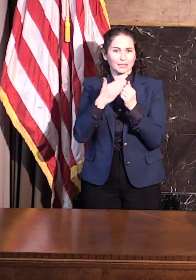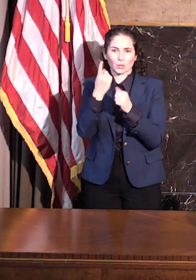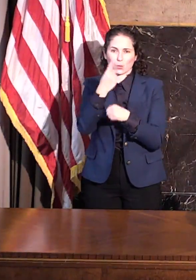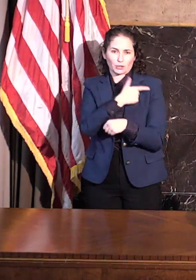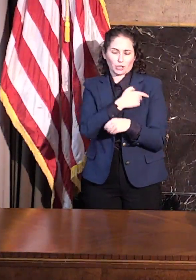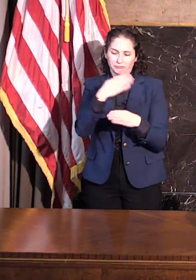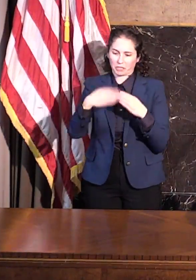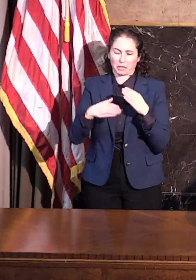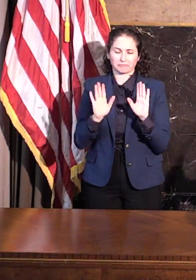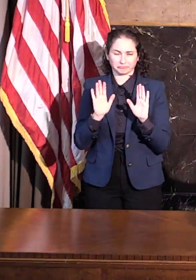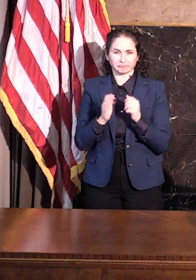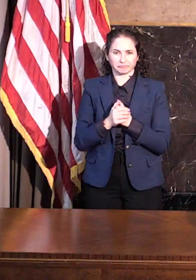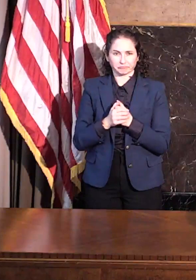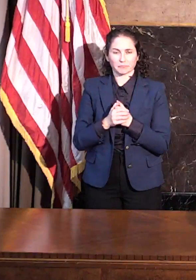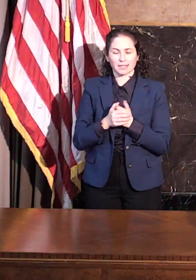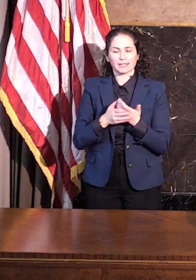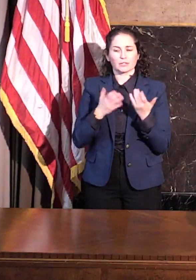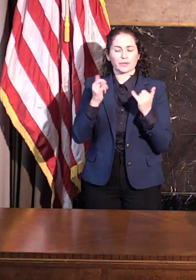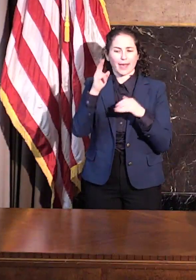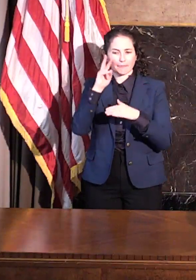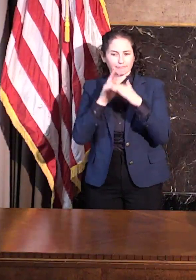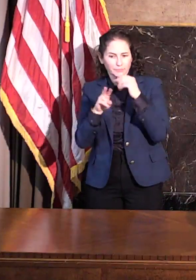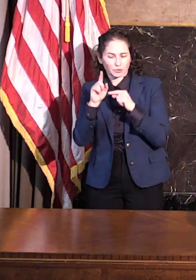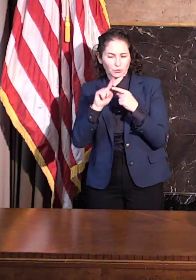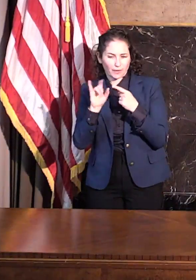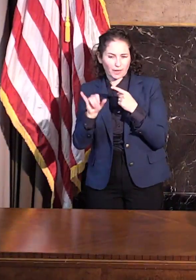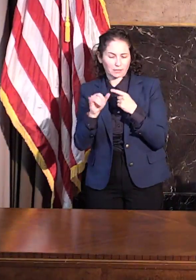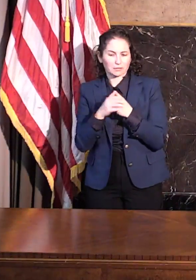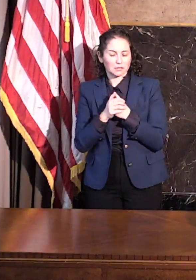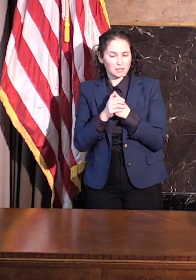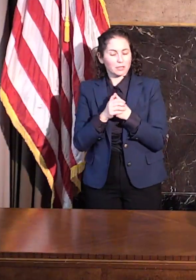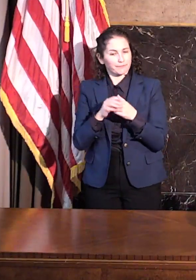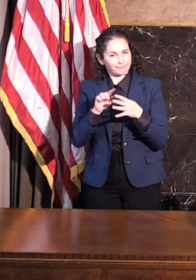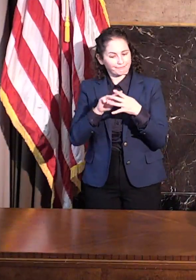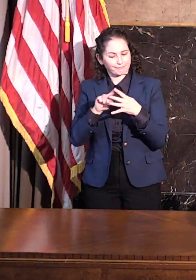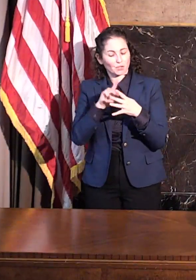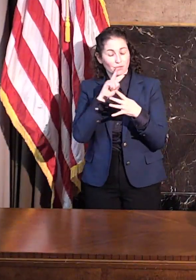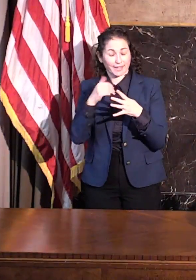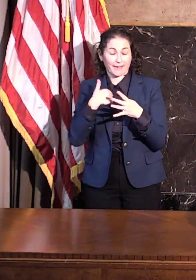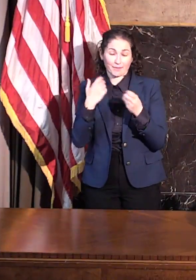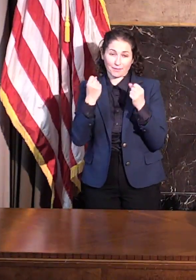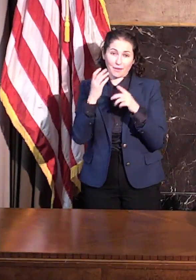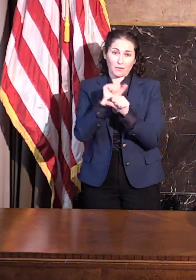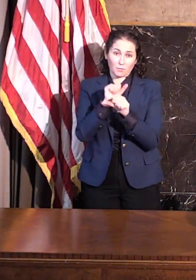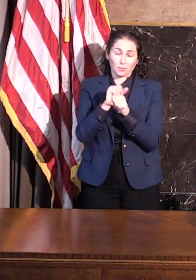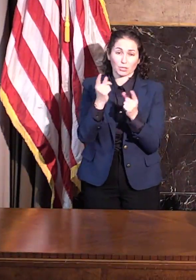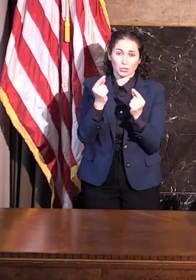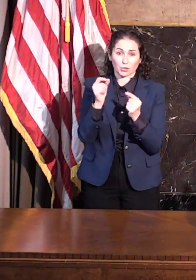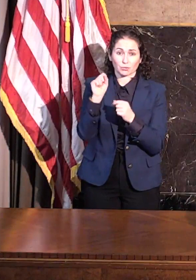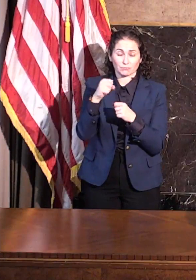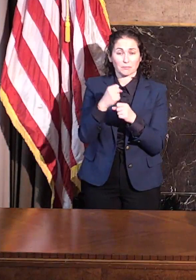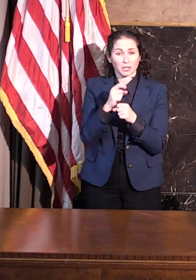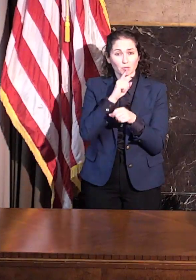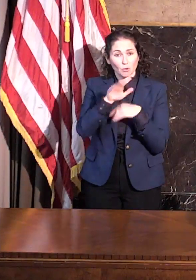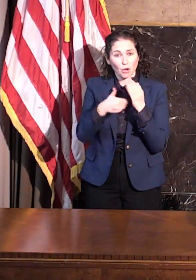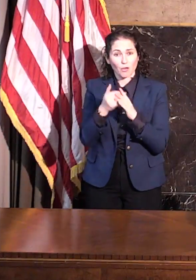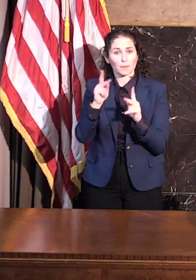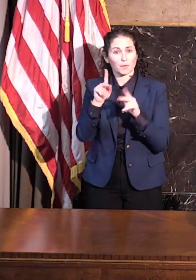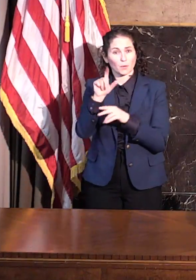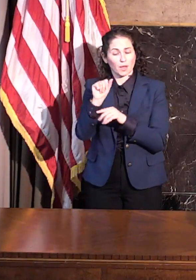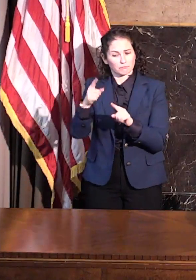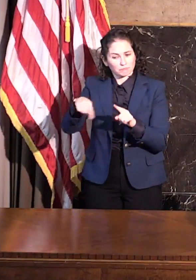that by the beginning of April, we're going to have significant increases of vaccine across all lines, particularly with the Johnson & Johnson, which